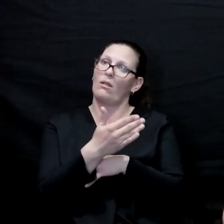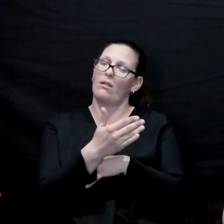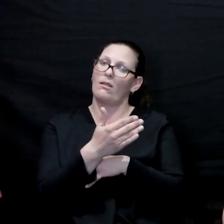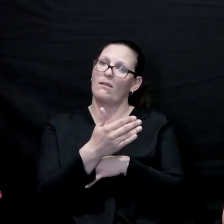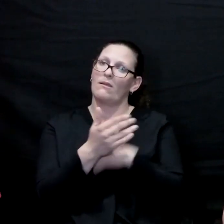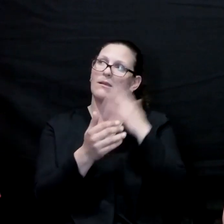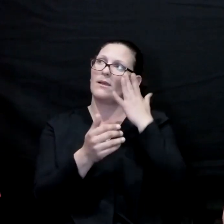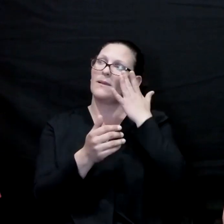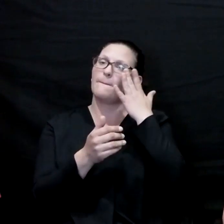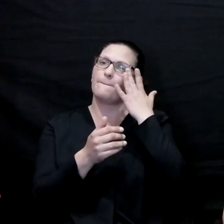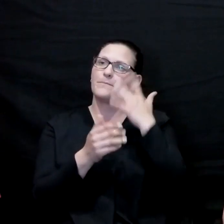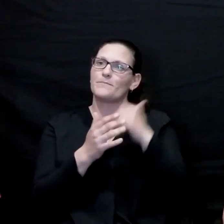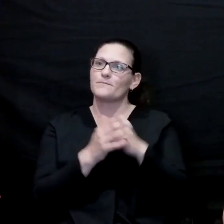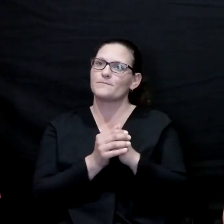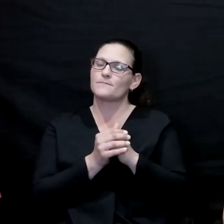But